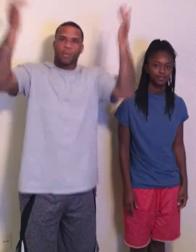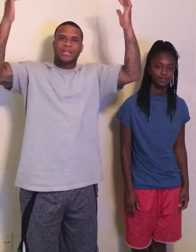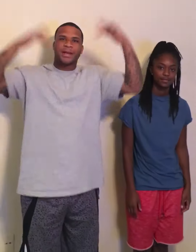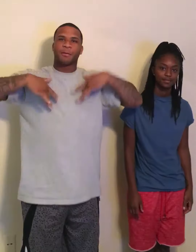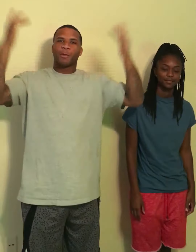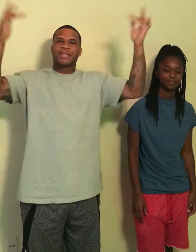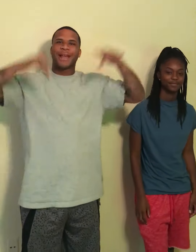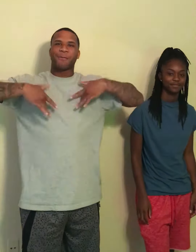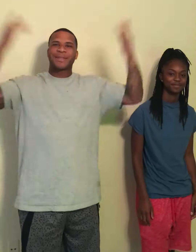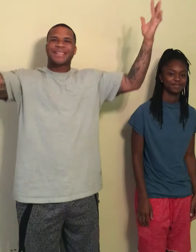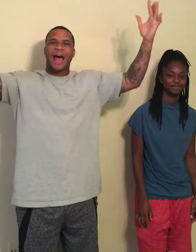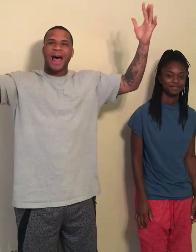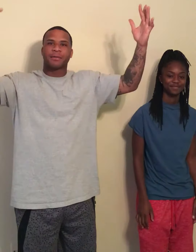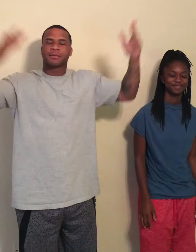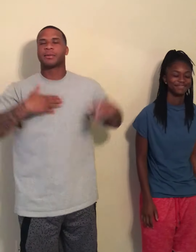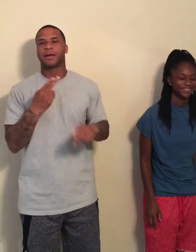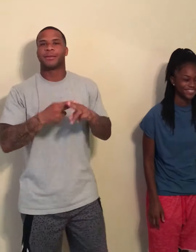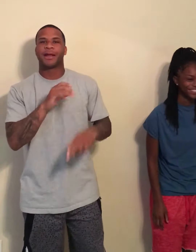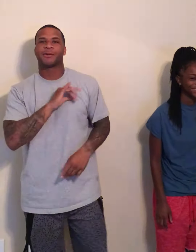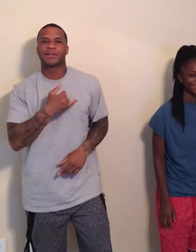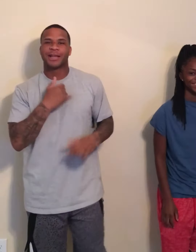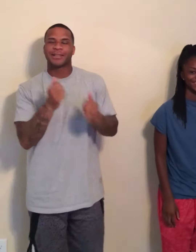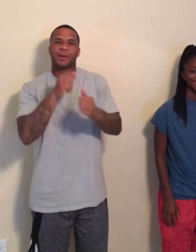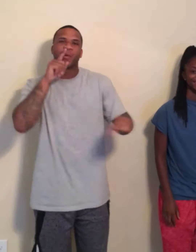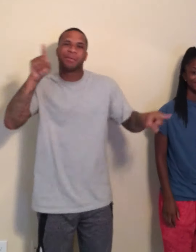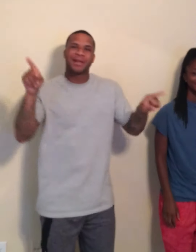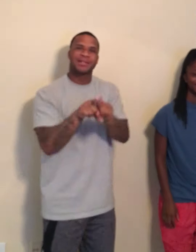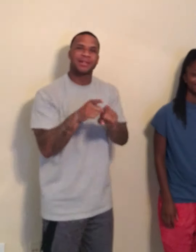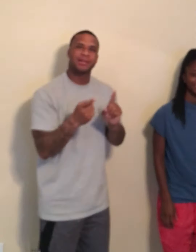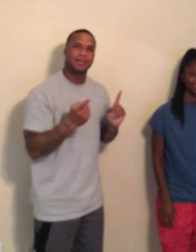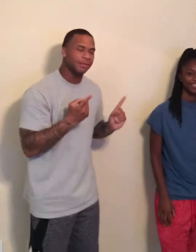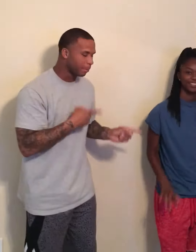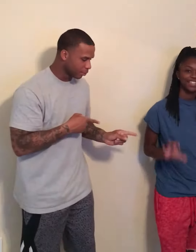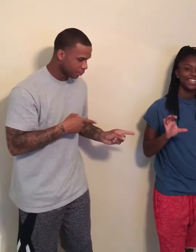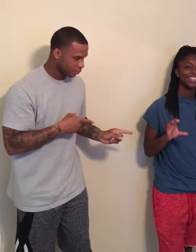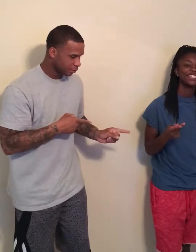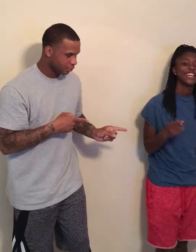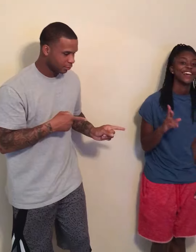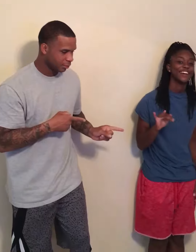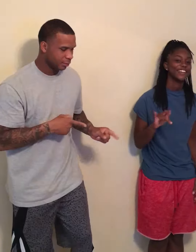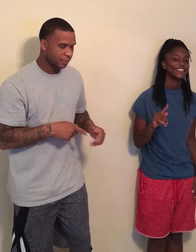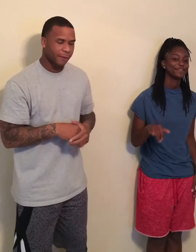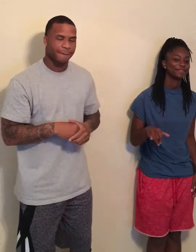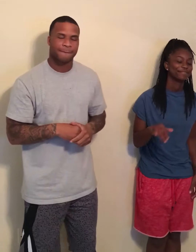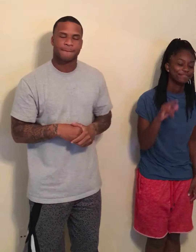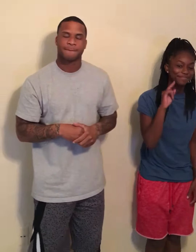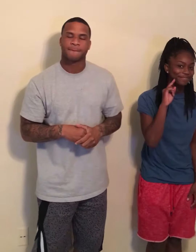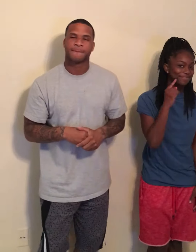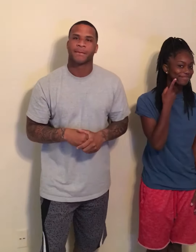What's up, what's up, what's up? Hey, my name is Chris Jackson. I'm with my sister. Cherry.